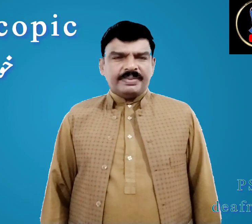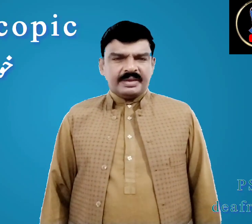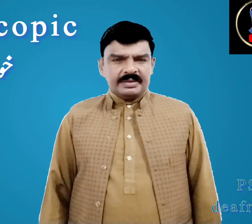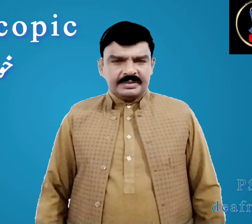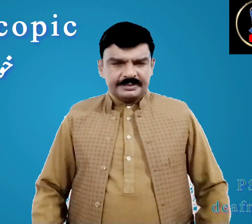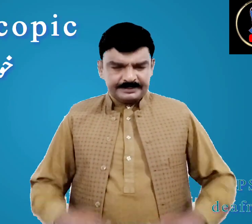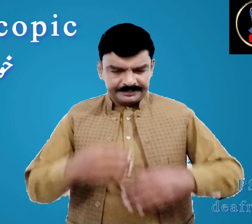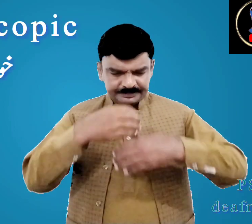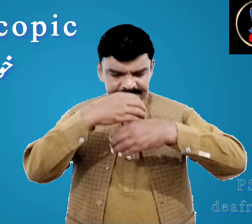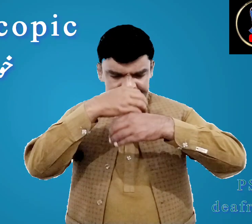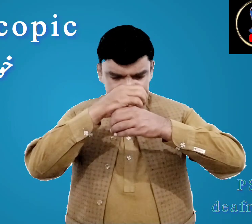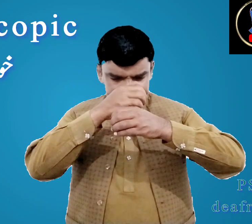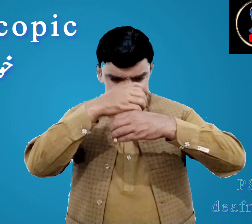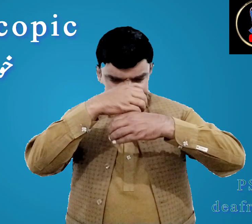microscopic,